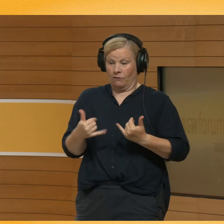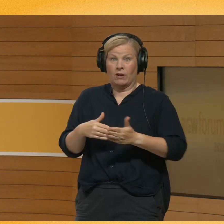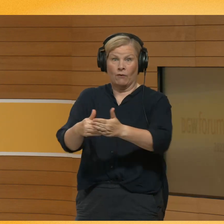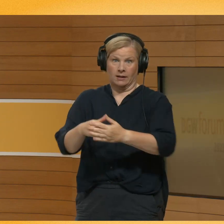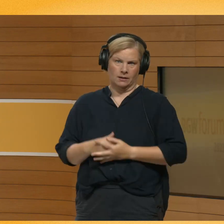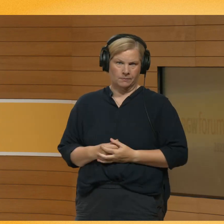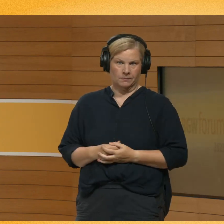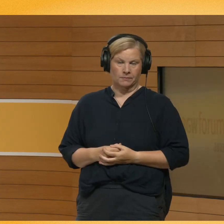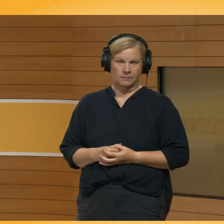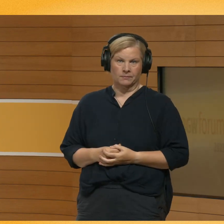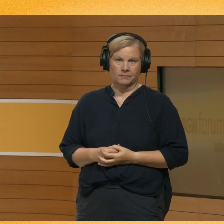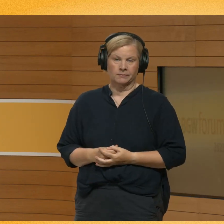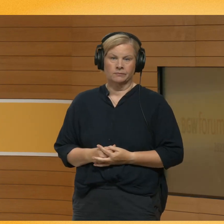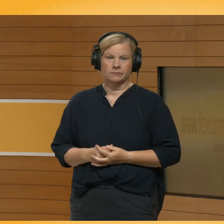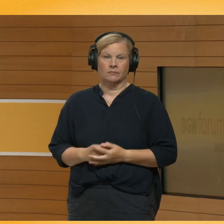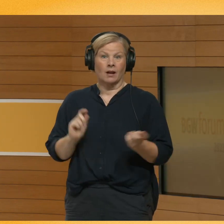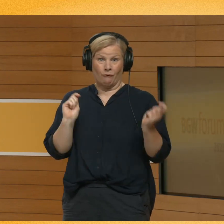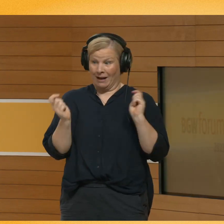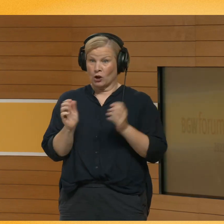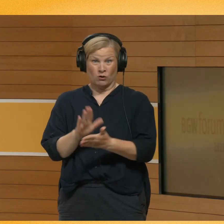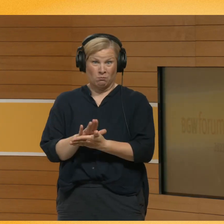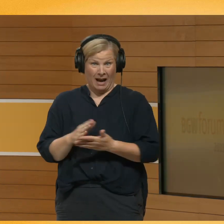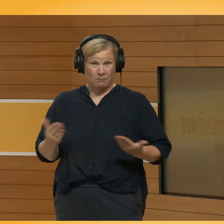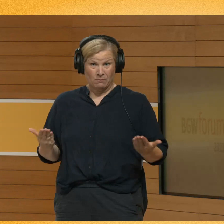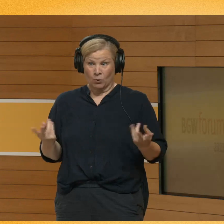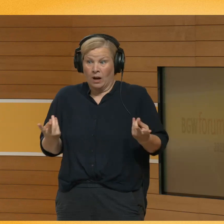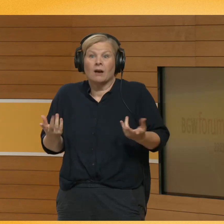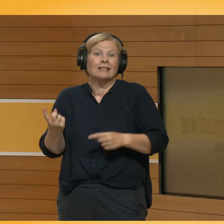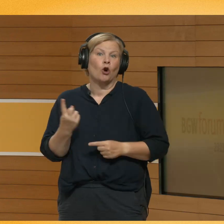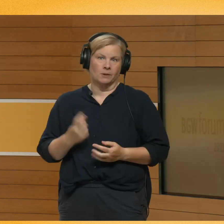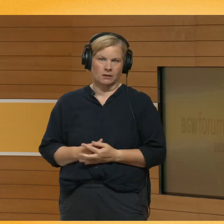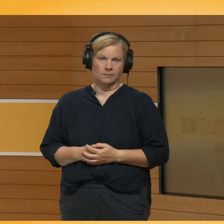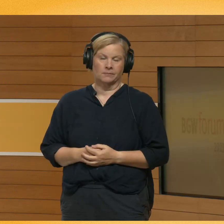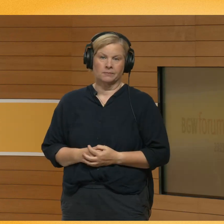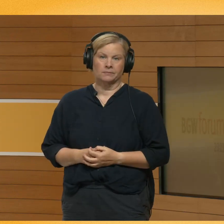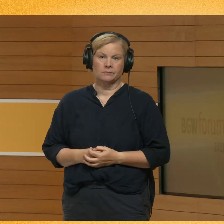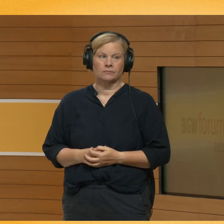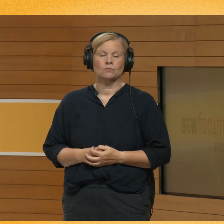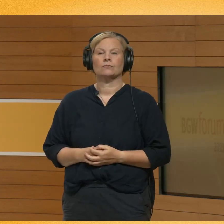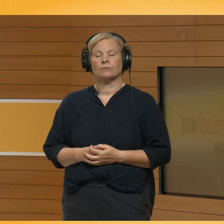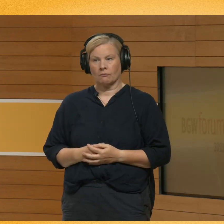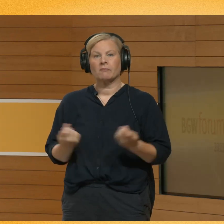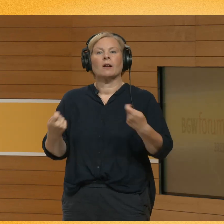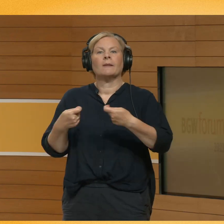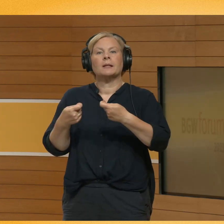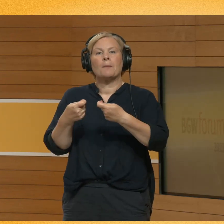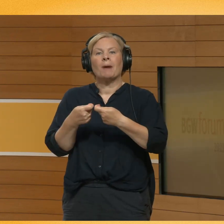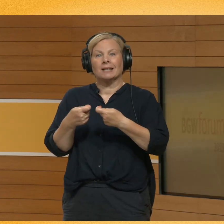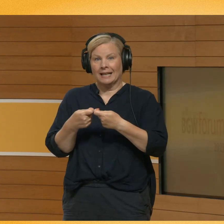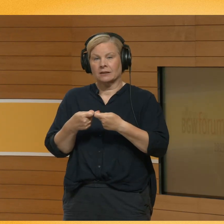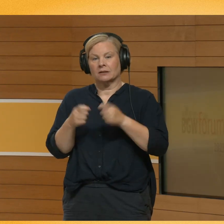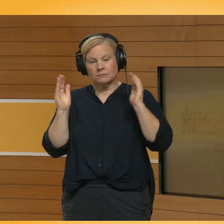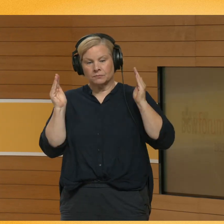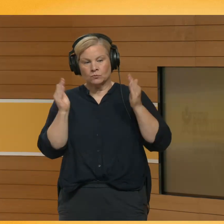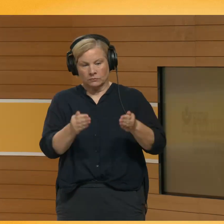We thought, okay, Magnet sets the focus on those things and those structures that we have to implement, that when the pandemic is